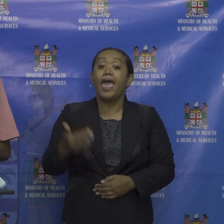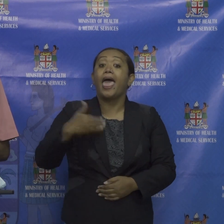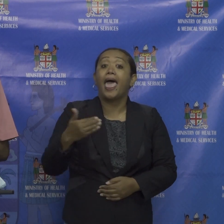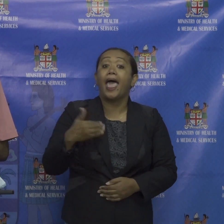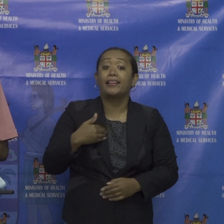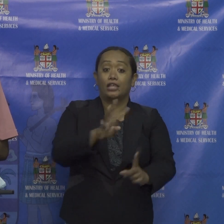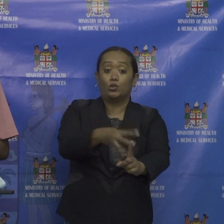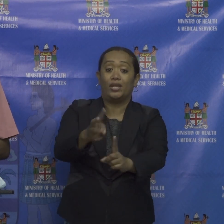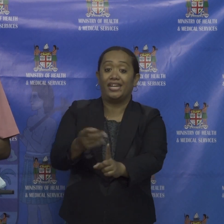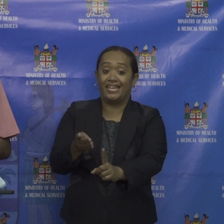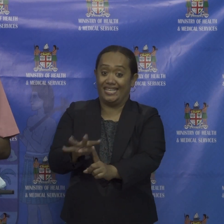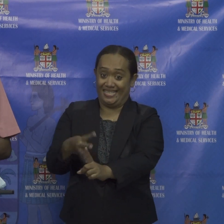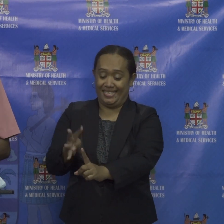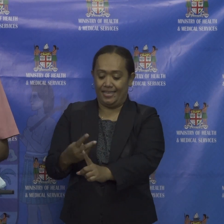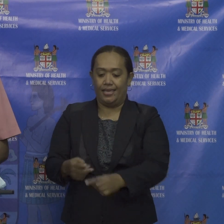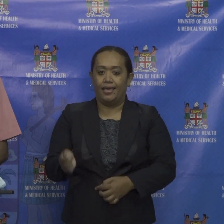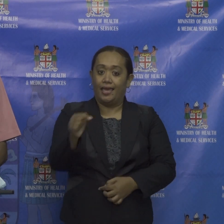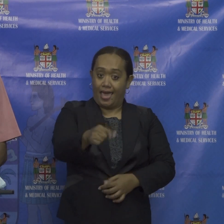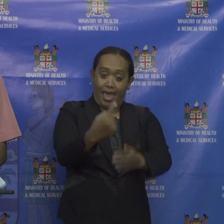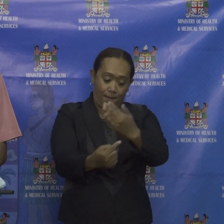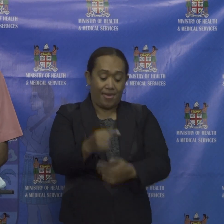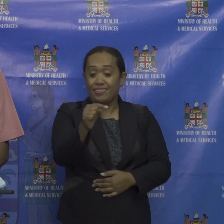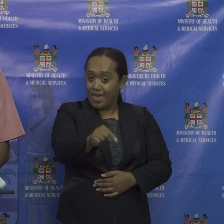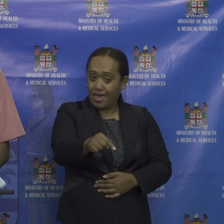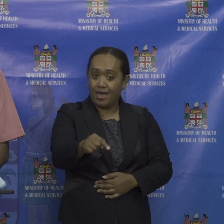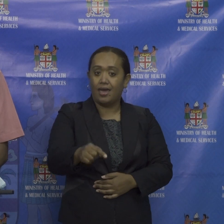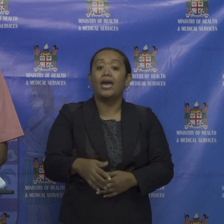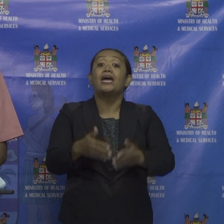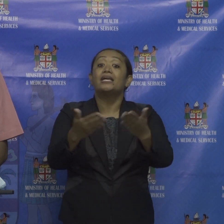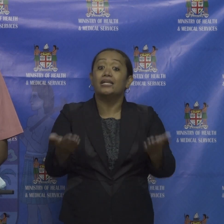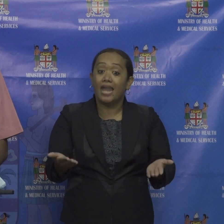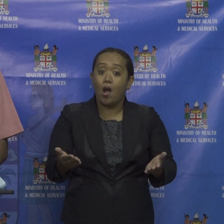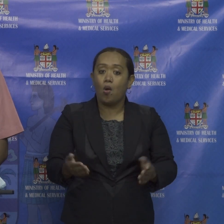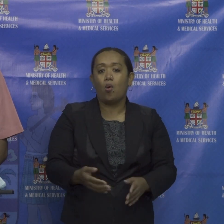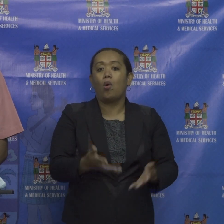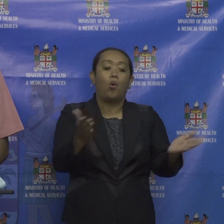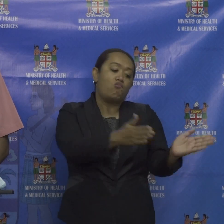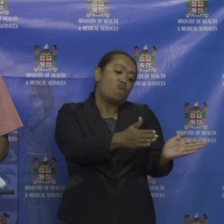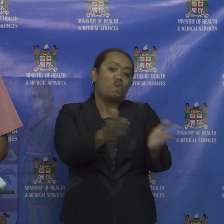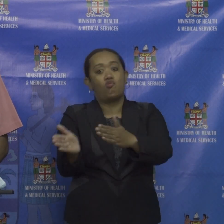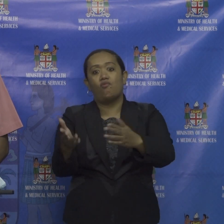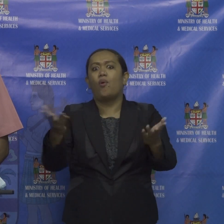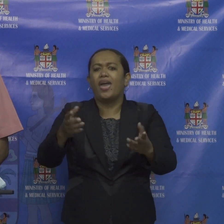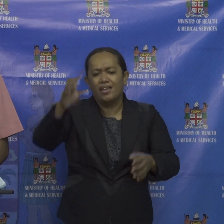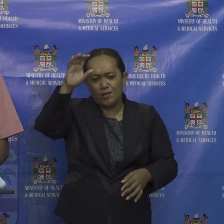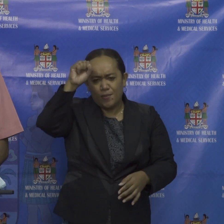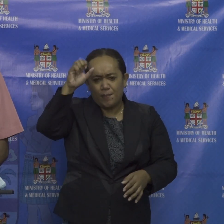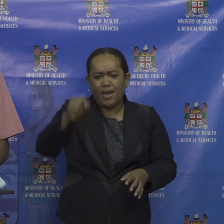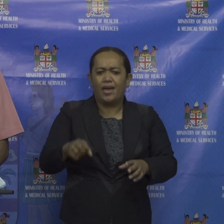COVID screening that currently is held at their clinic will now be done by the nearby rental board